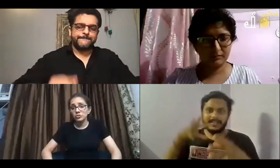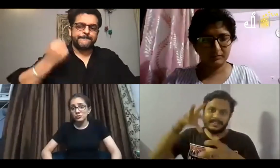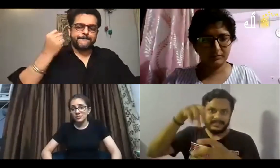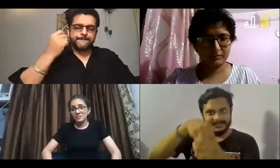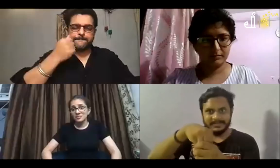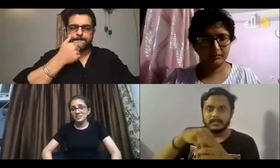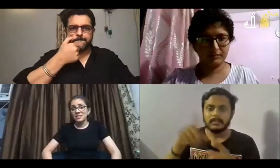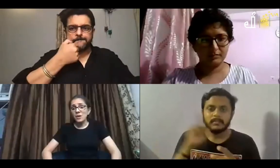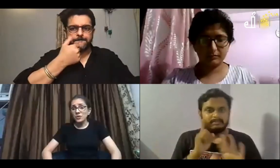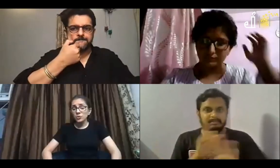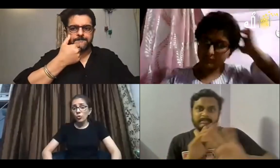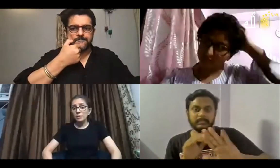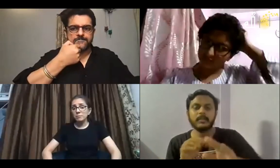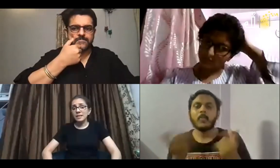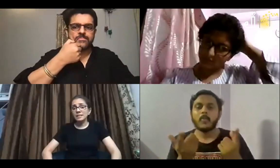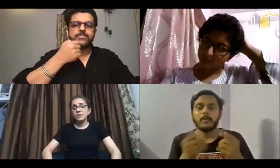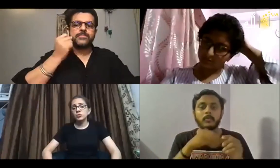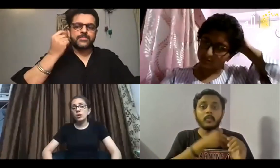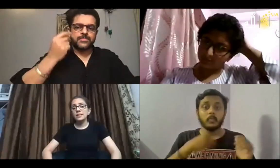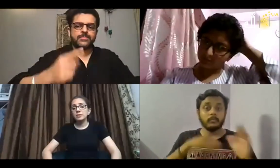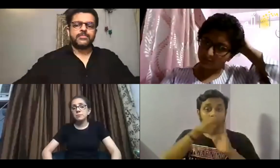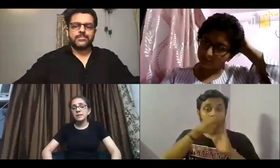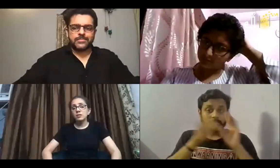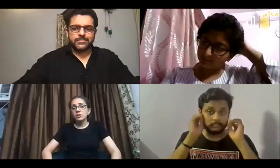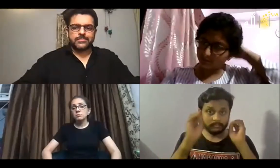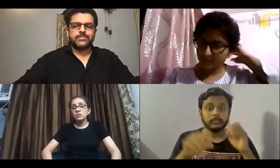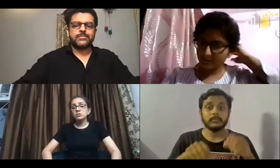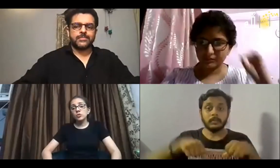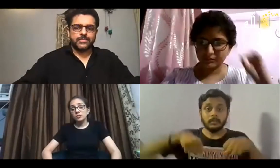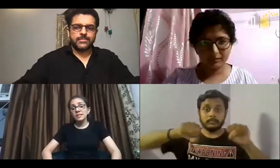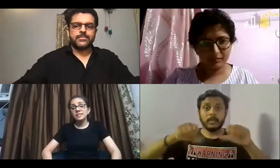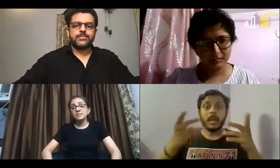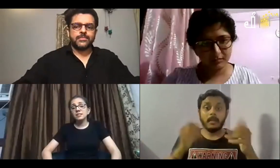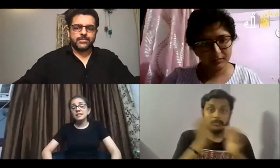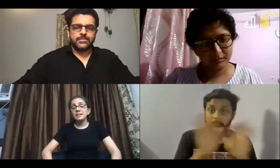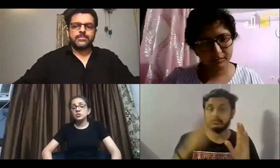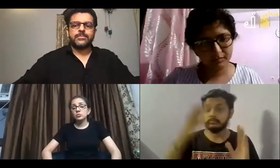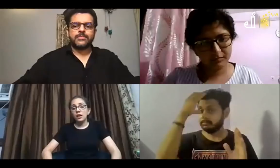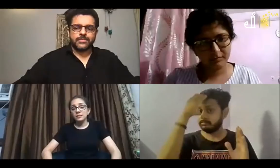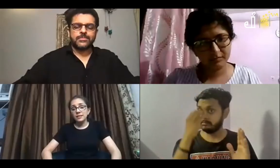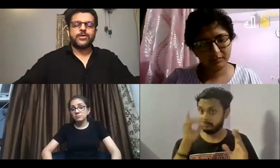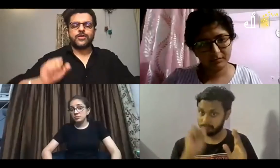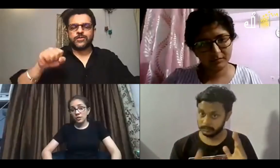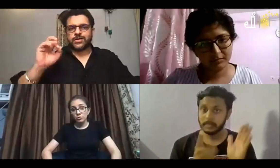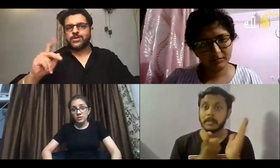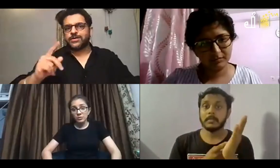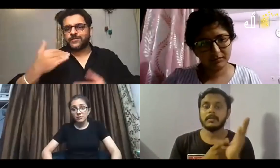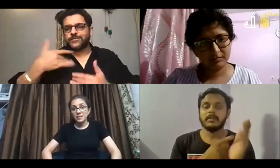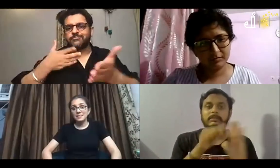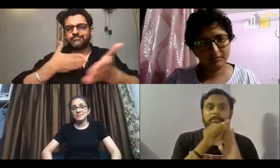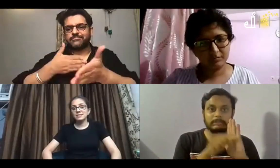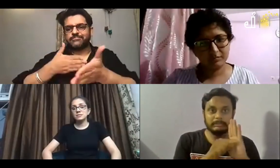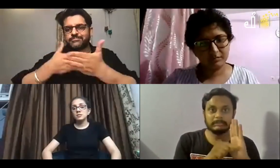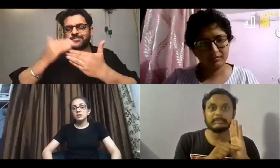with children. I wanted to go and play, and they would not let me play because the doctor had given the guidelines. You can't, like, so you have to stay away from